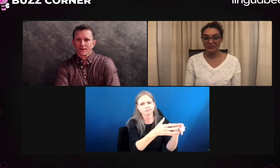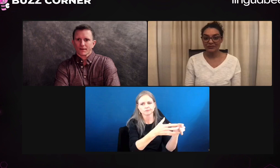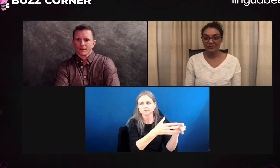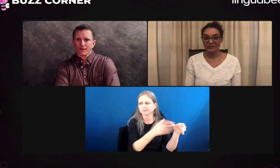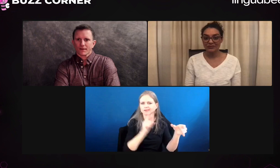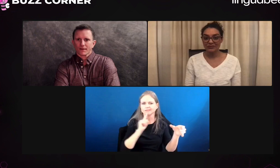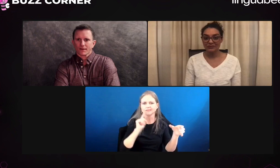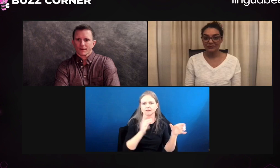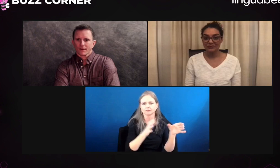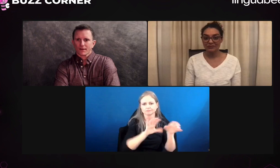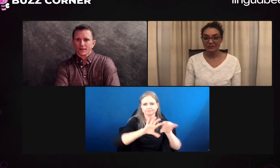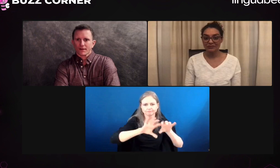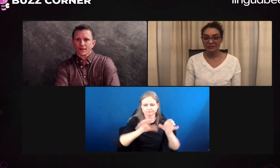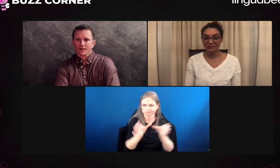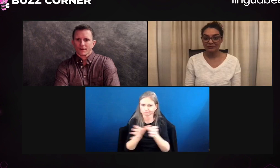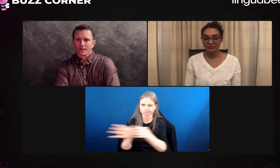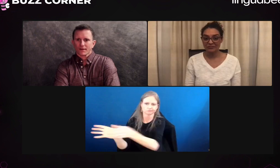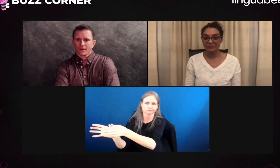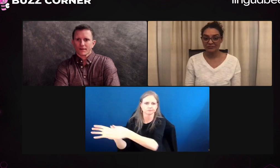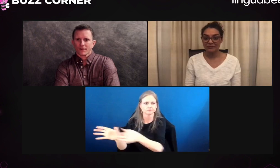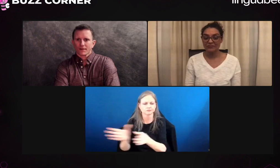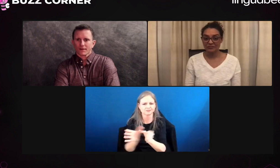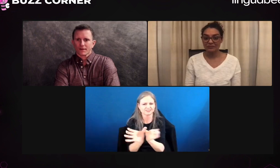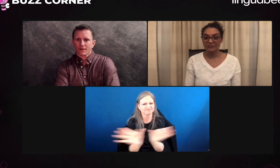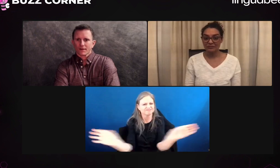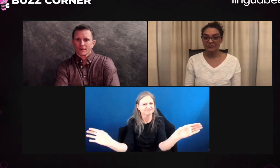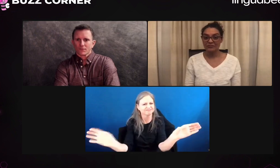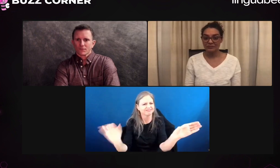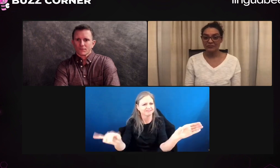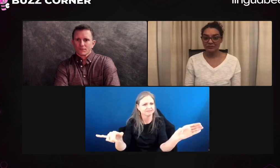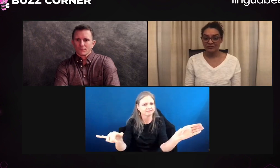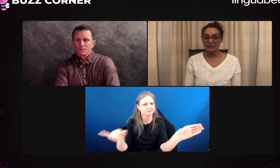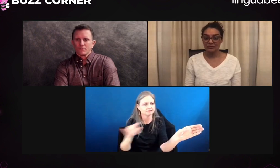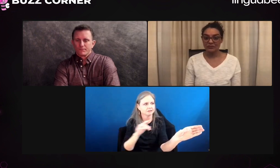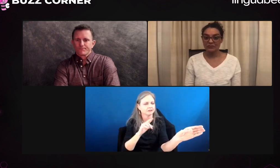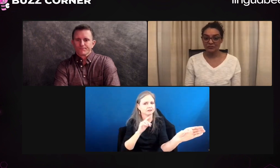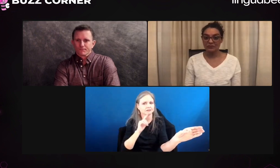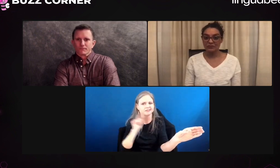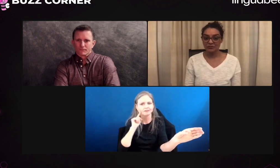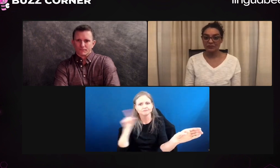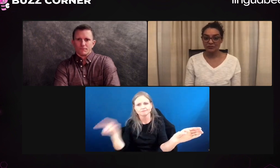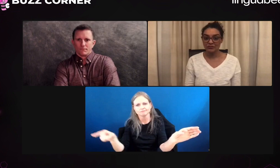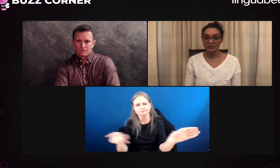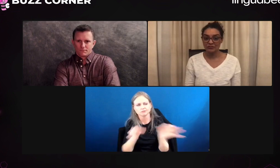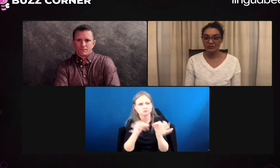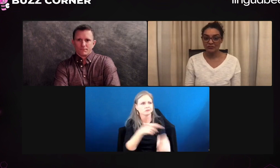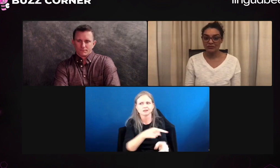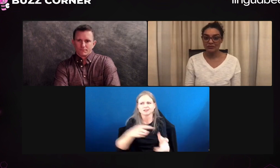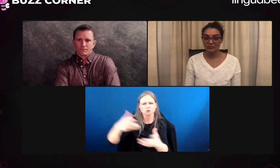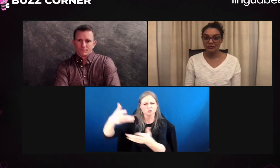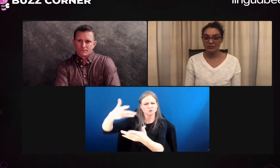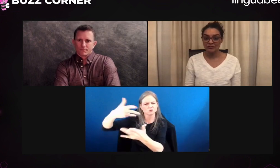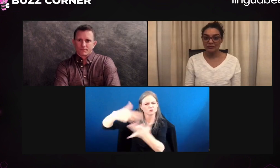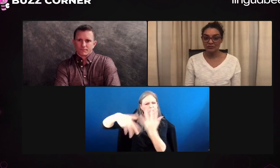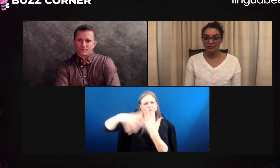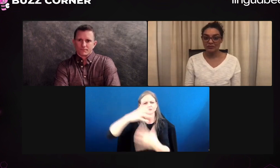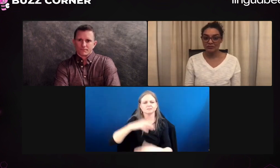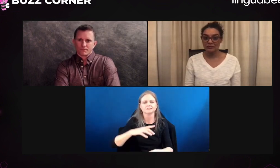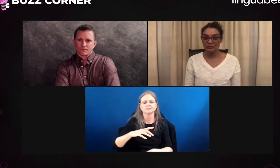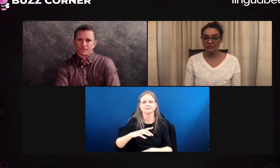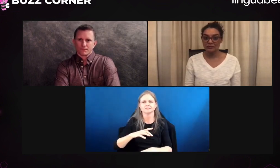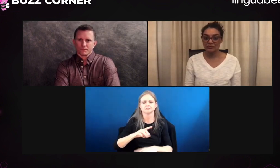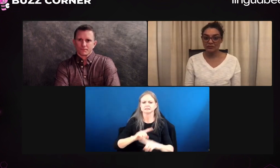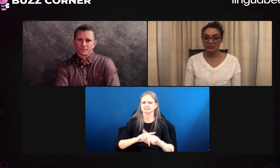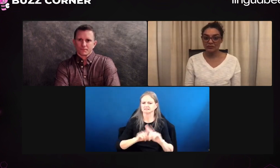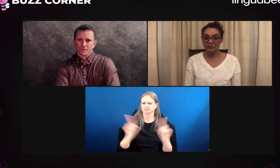all interpreters, but there are some interpreters who are sort of segregated. They keep themselves apart from the deaf community. They're not really